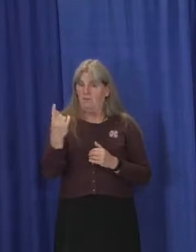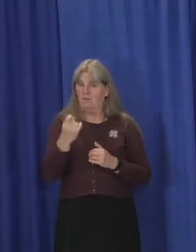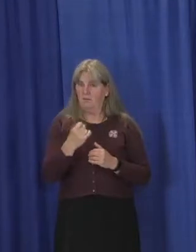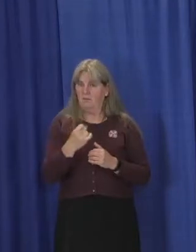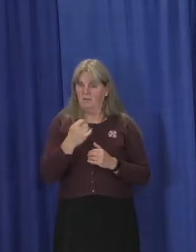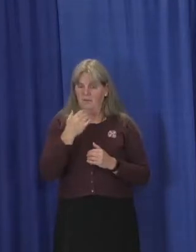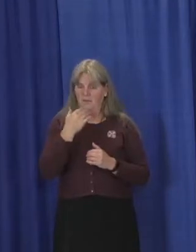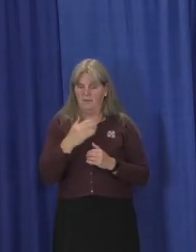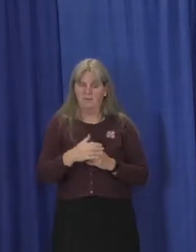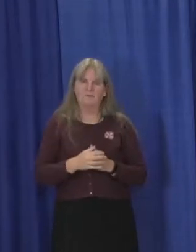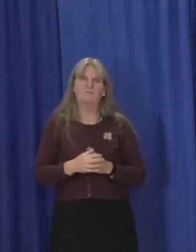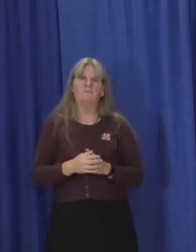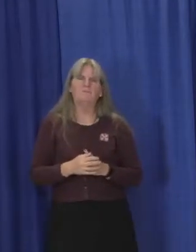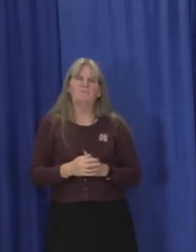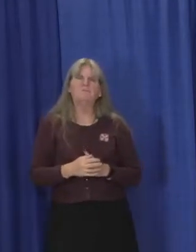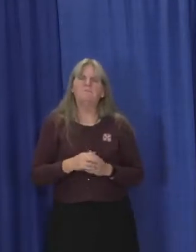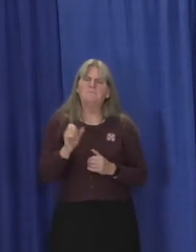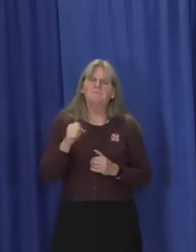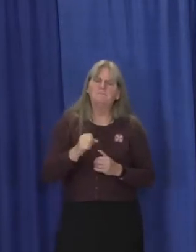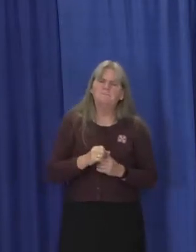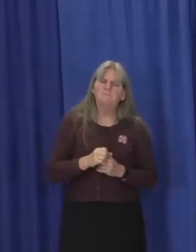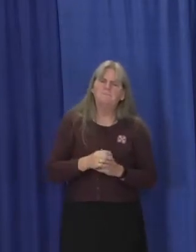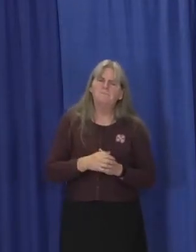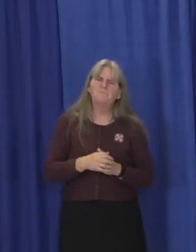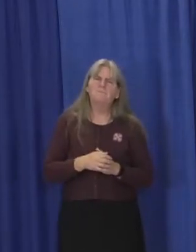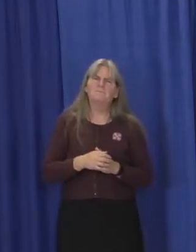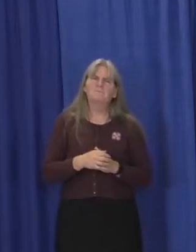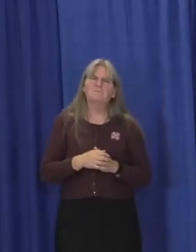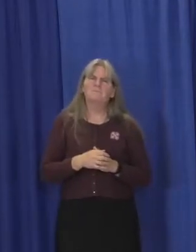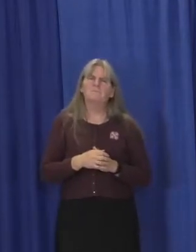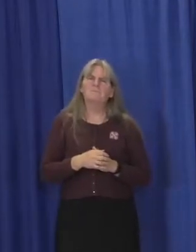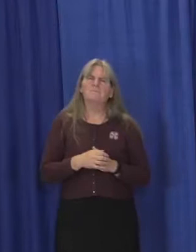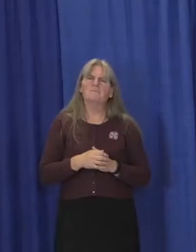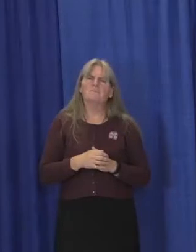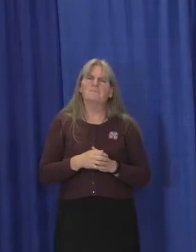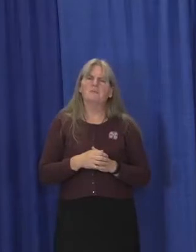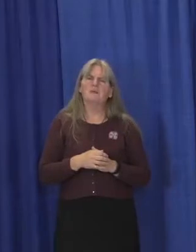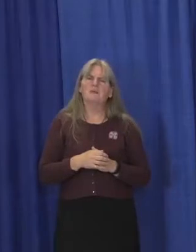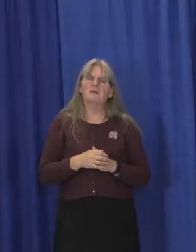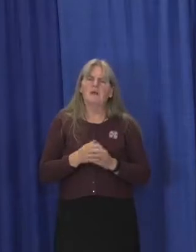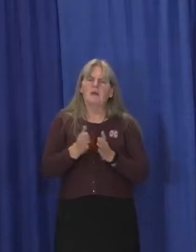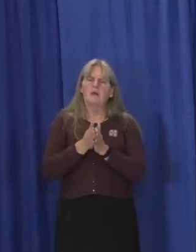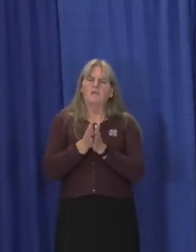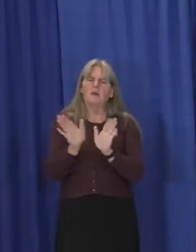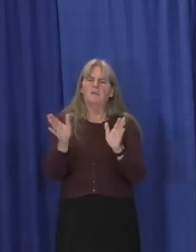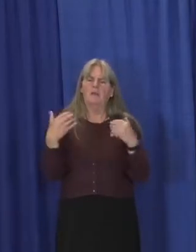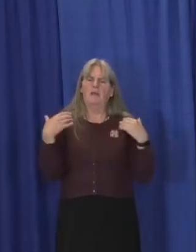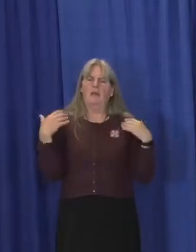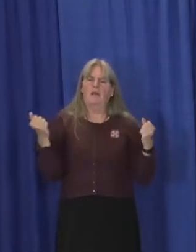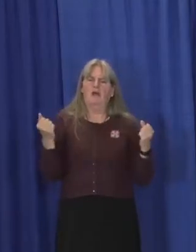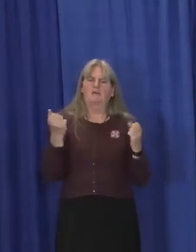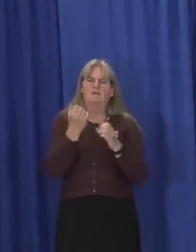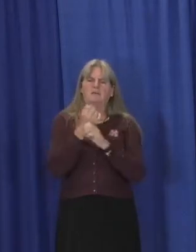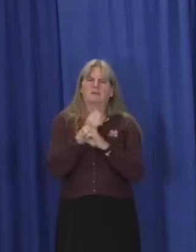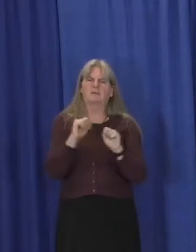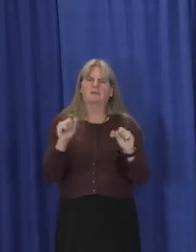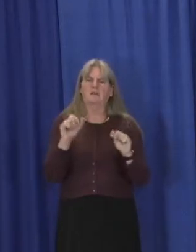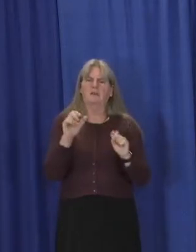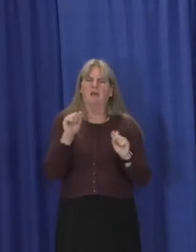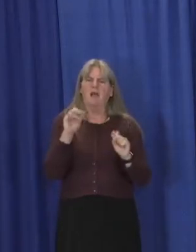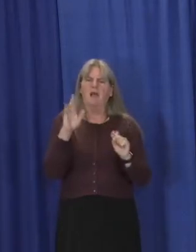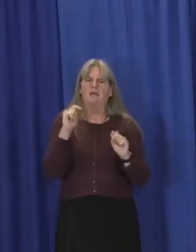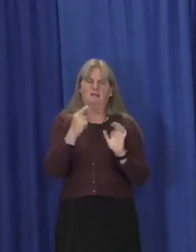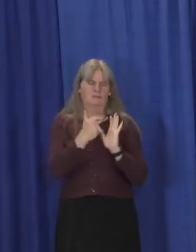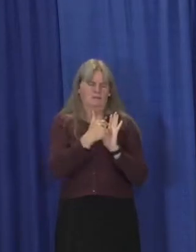Thank you for that info. I do have a follow-up question. I was wondering, under the Public Health and Safety Act, can you compel individuals